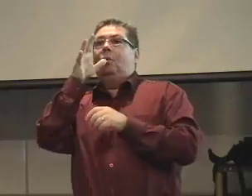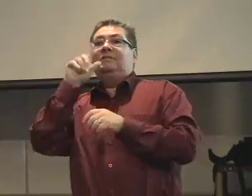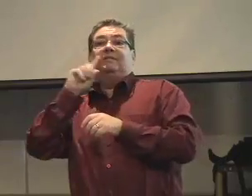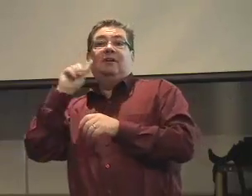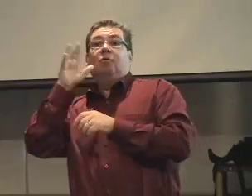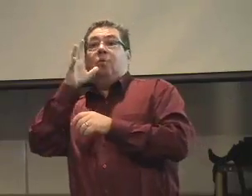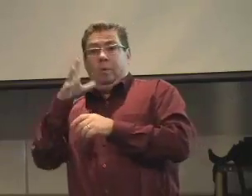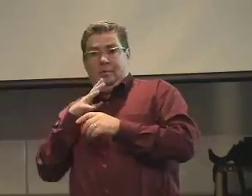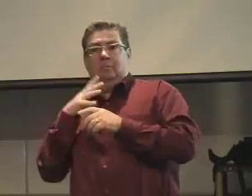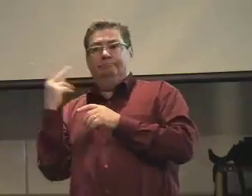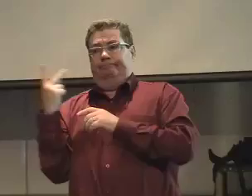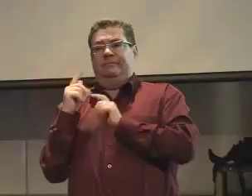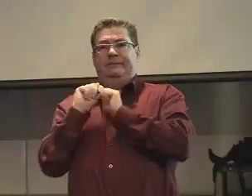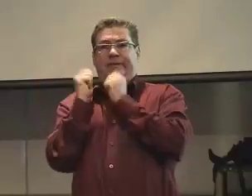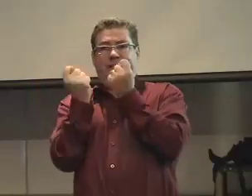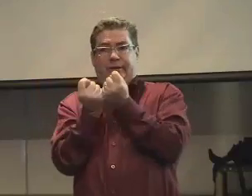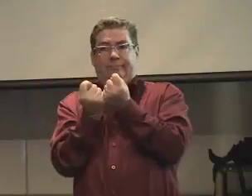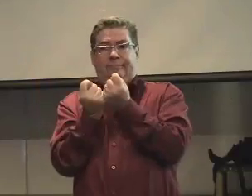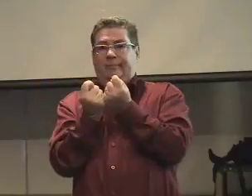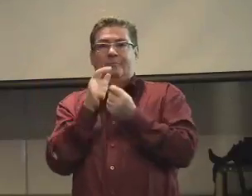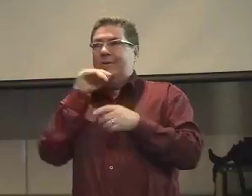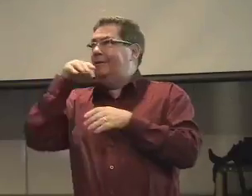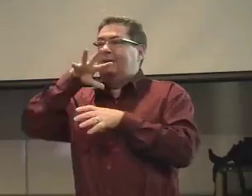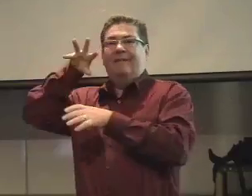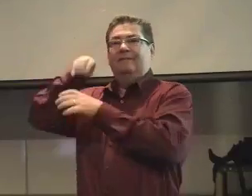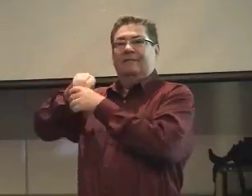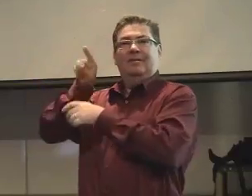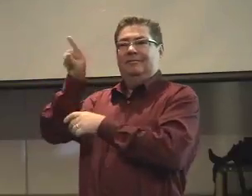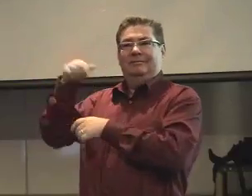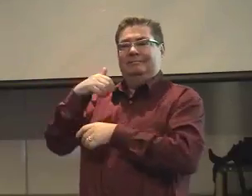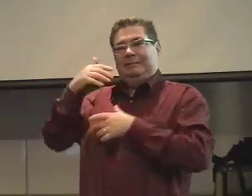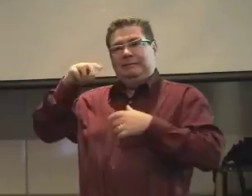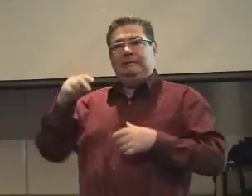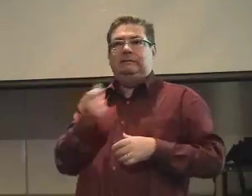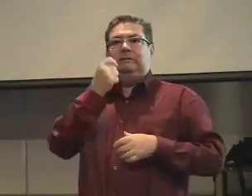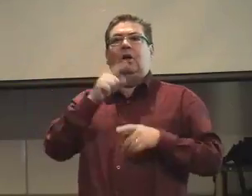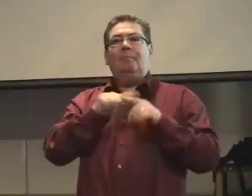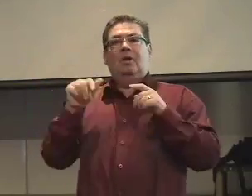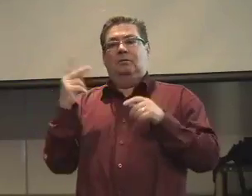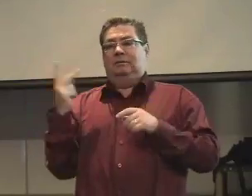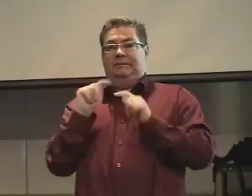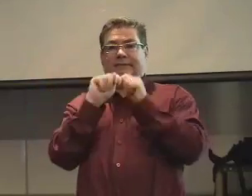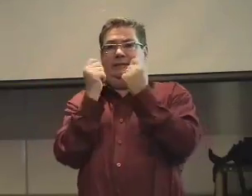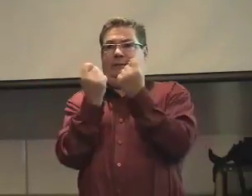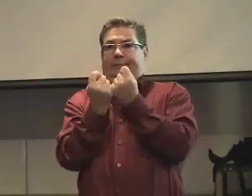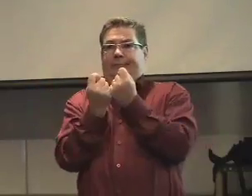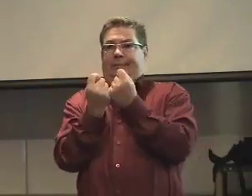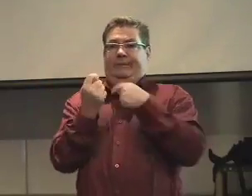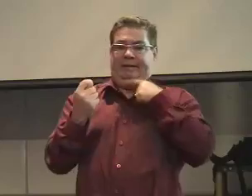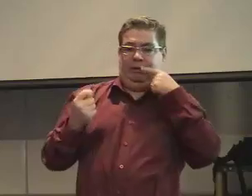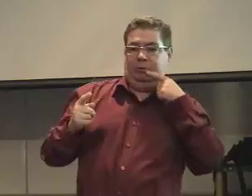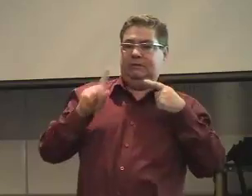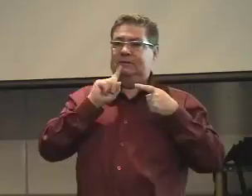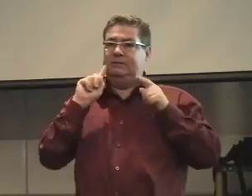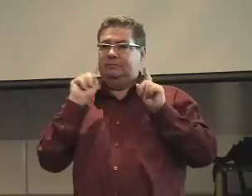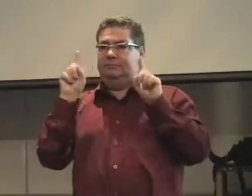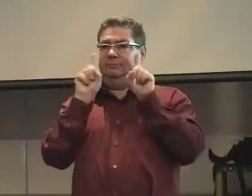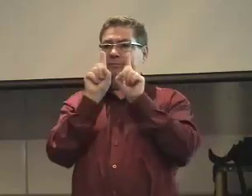clip. But I like the clip because of a couple things the kids do. But we worked together as a team. So I was able to model the English, she was